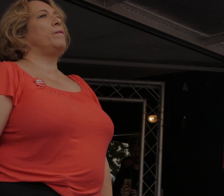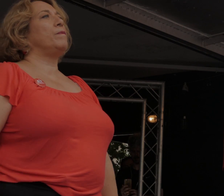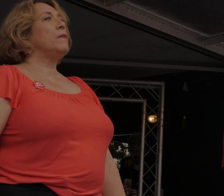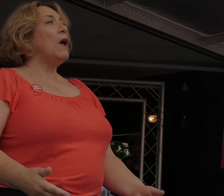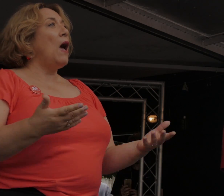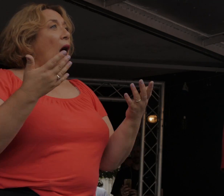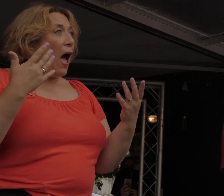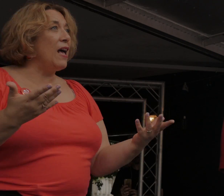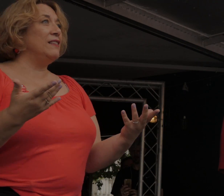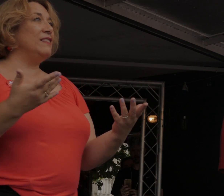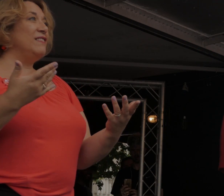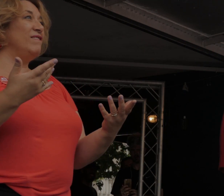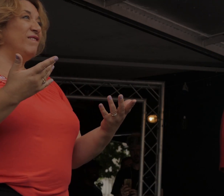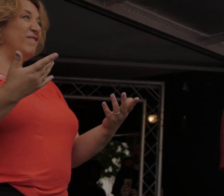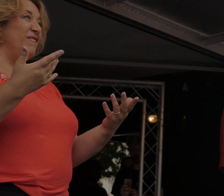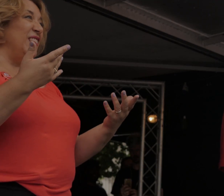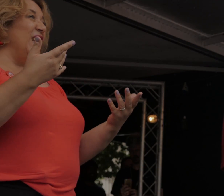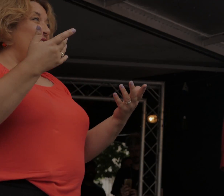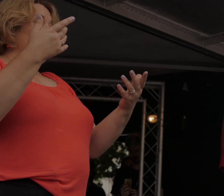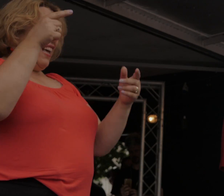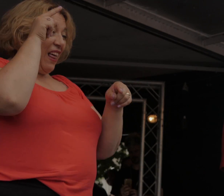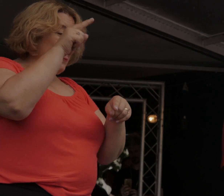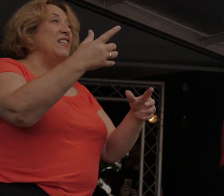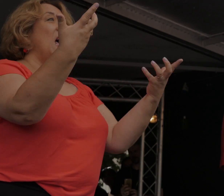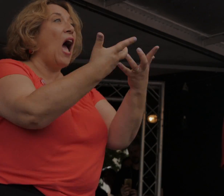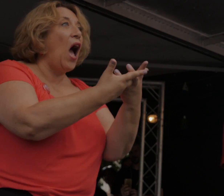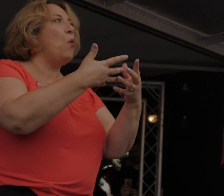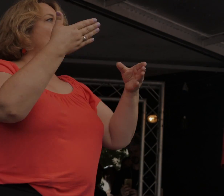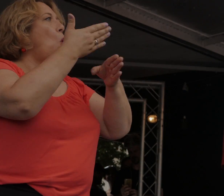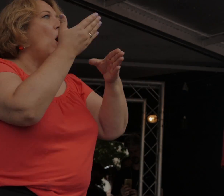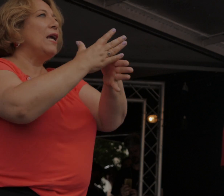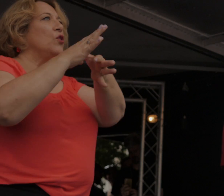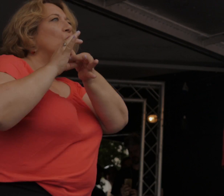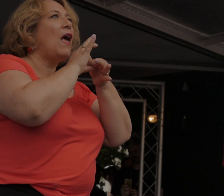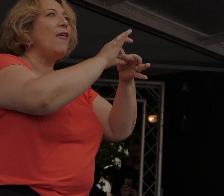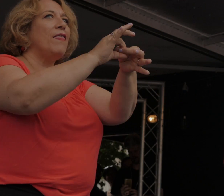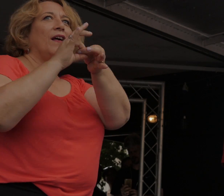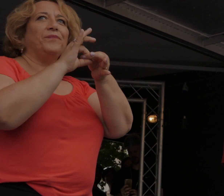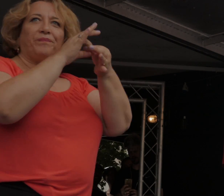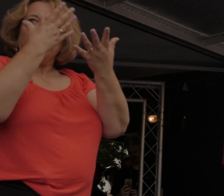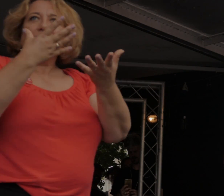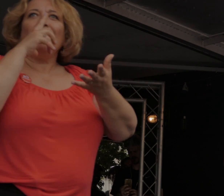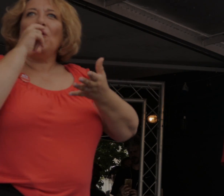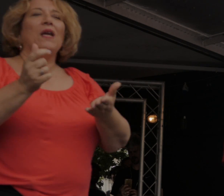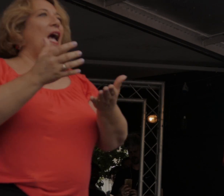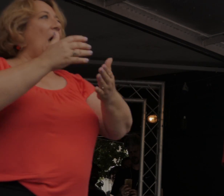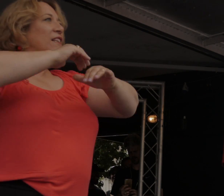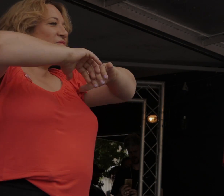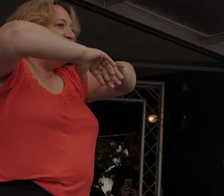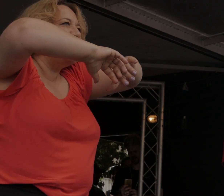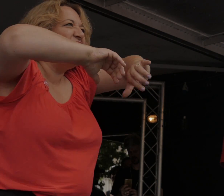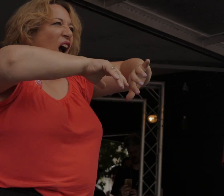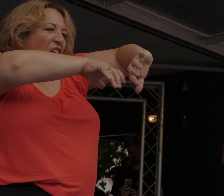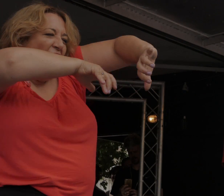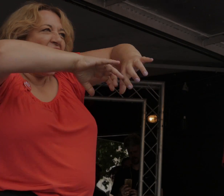And in that way, working together, we can divide and demoralise them